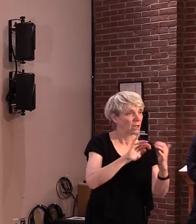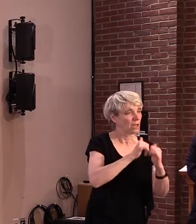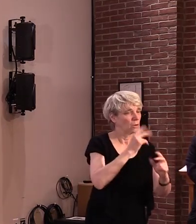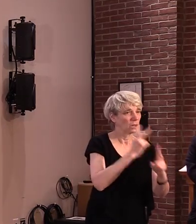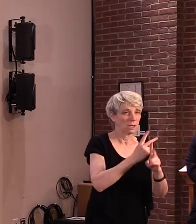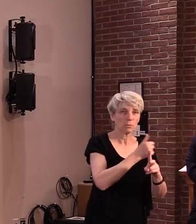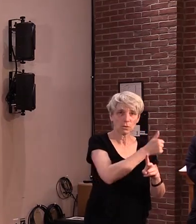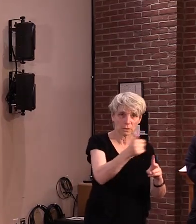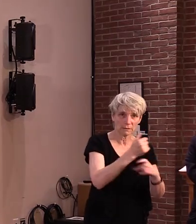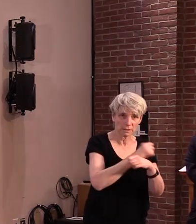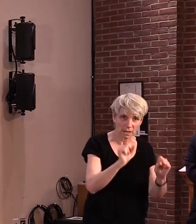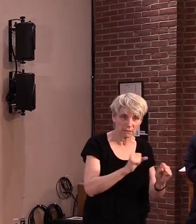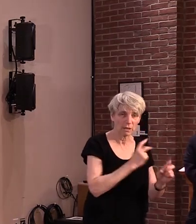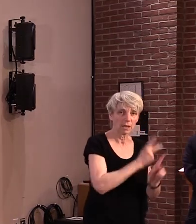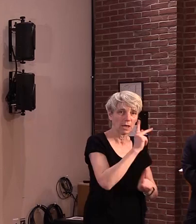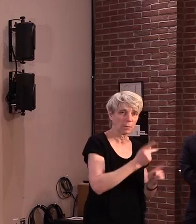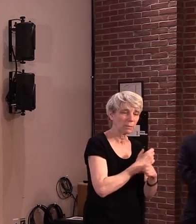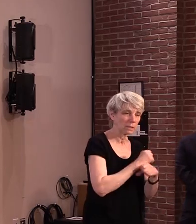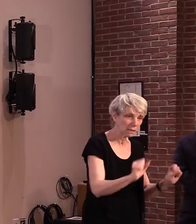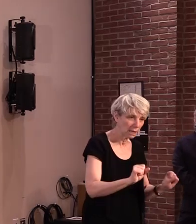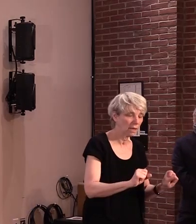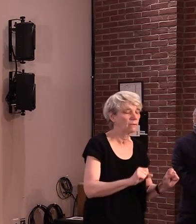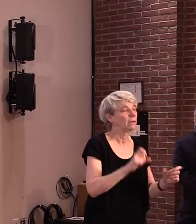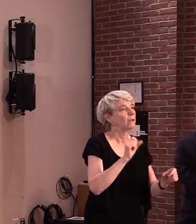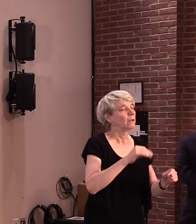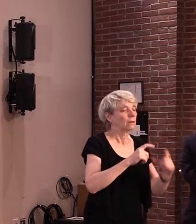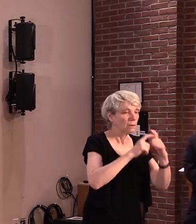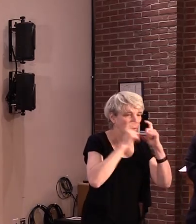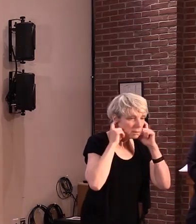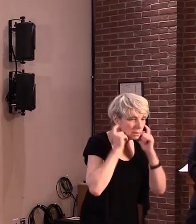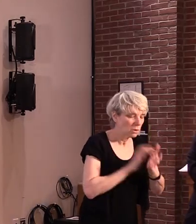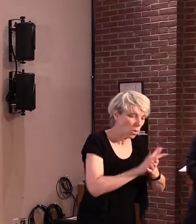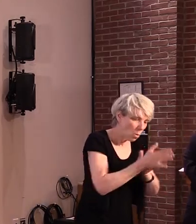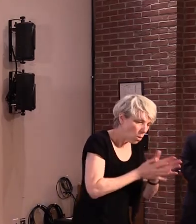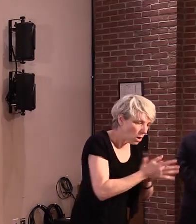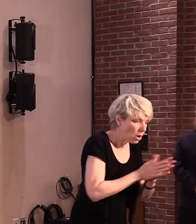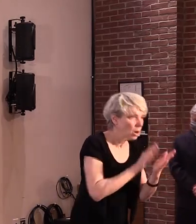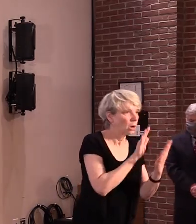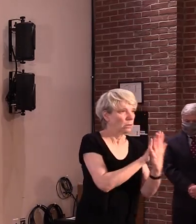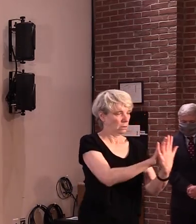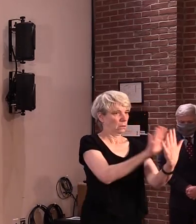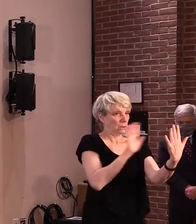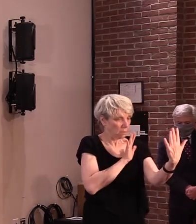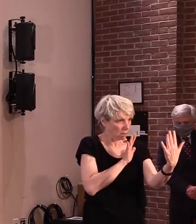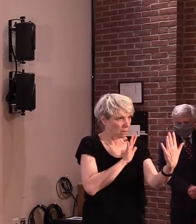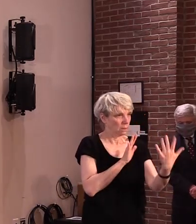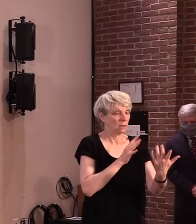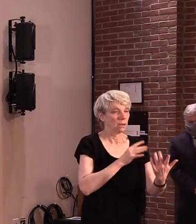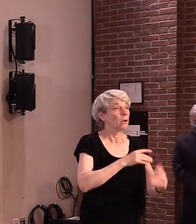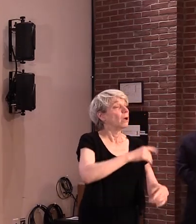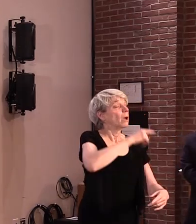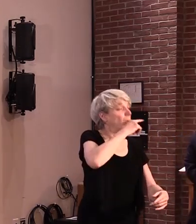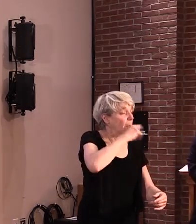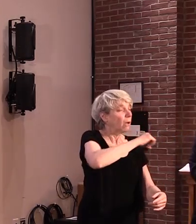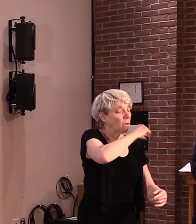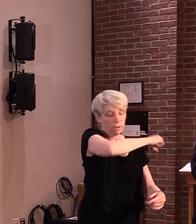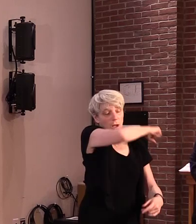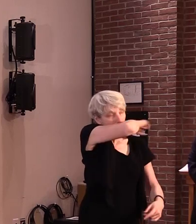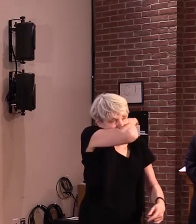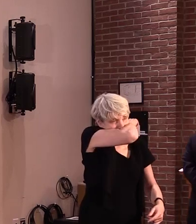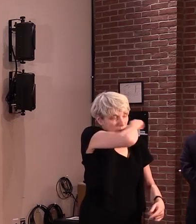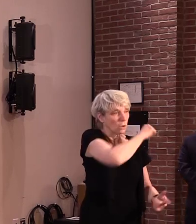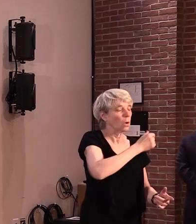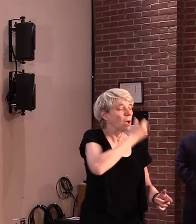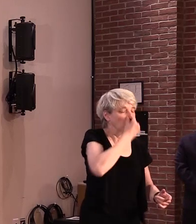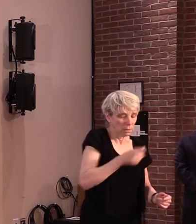personal hygiene, respiratory etiquette, physical distancing, and facial covering that are so important